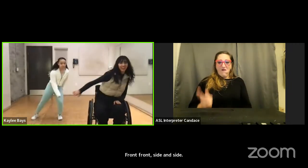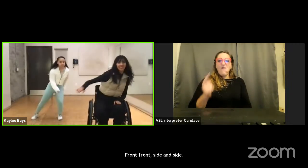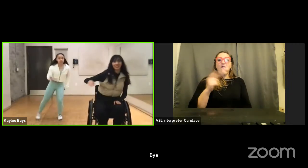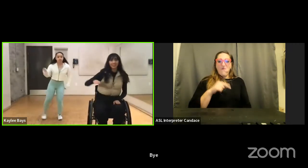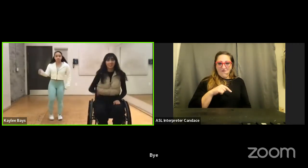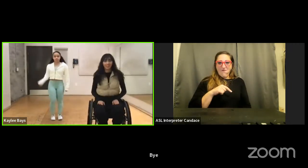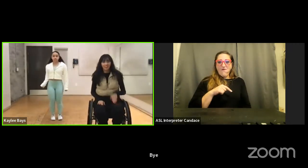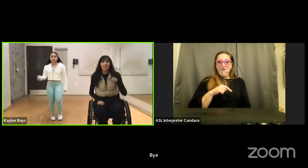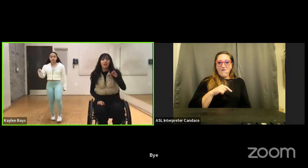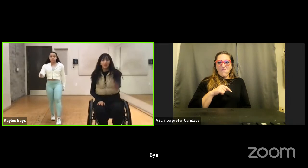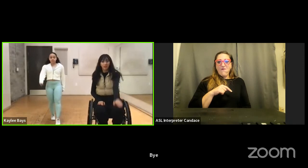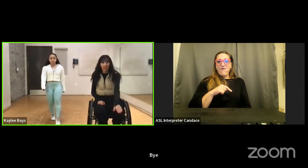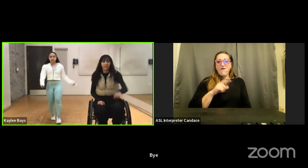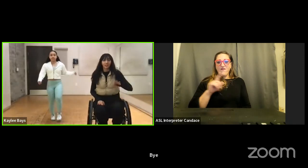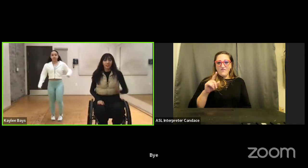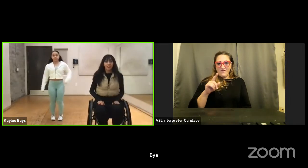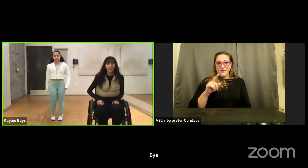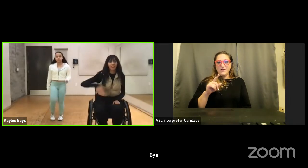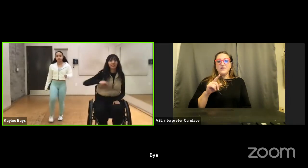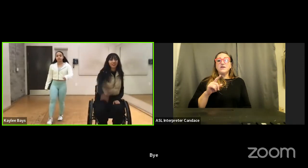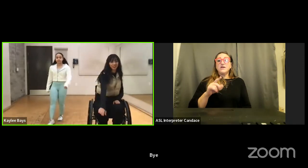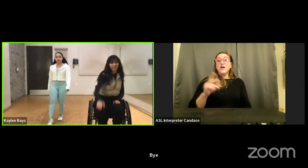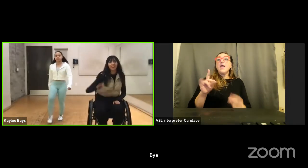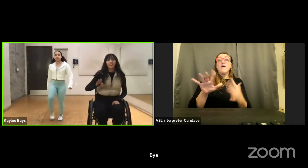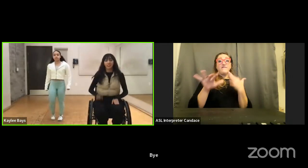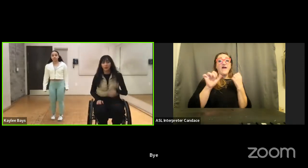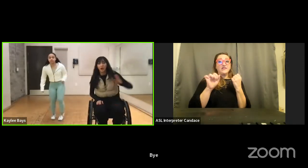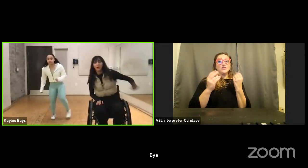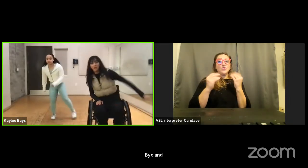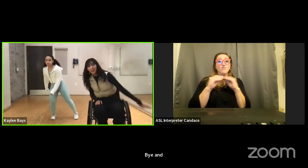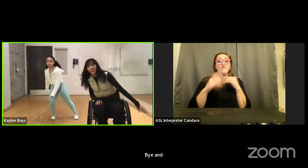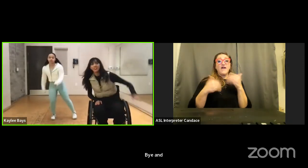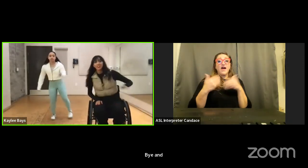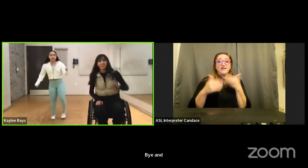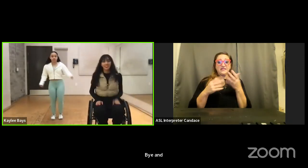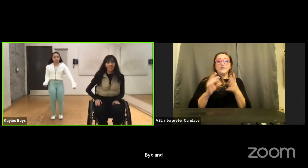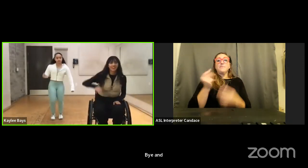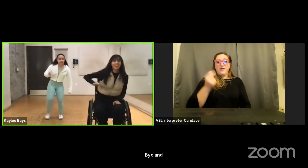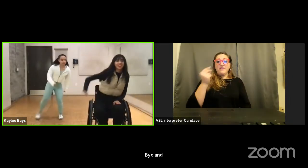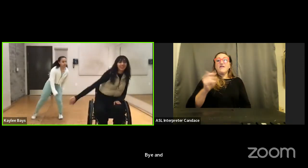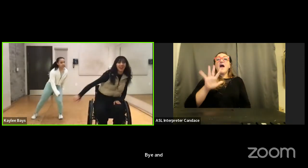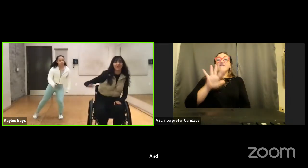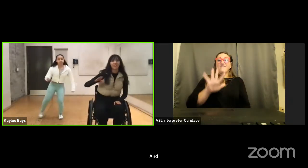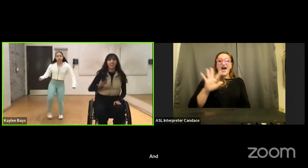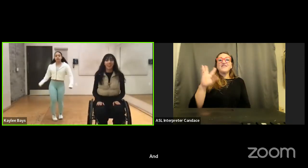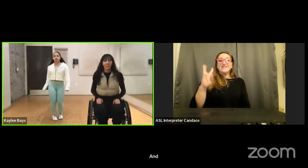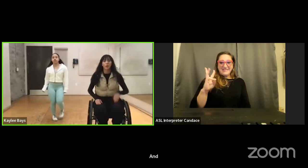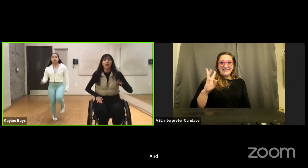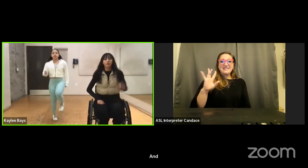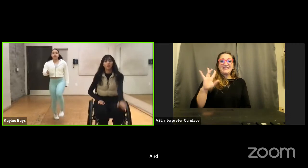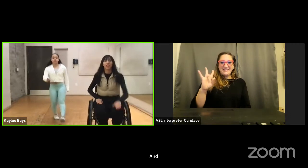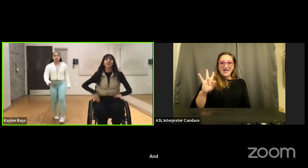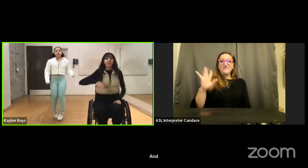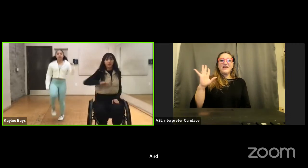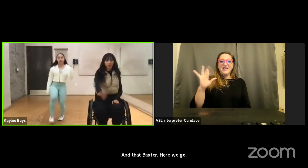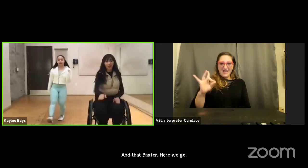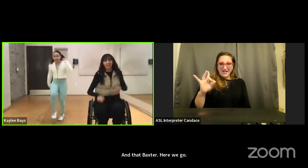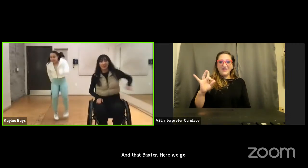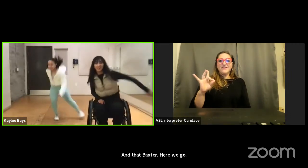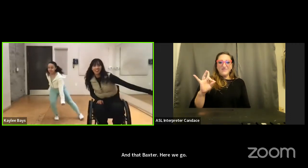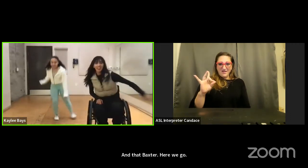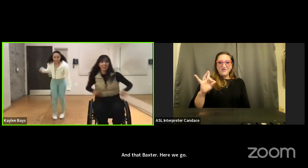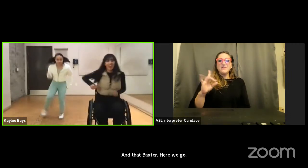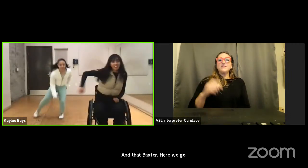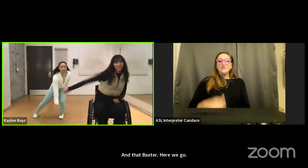and side. Faster. Here we go. Five, six, seven, eight. Front,